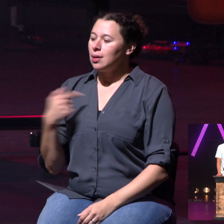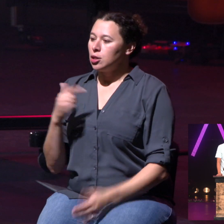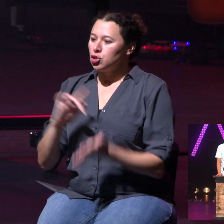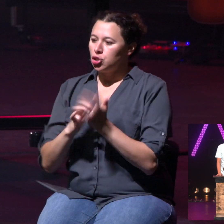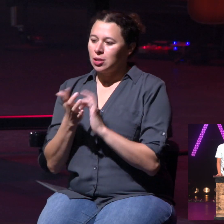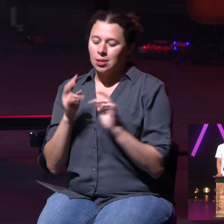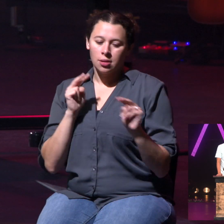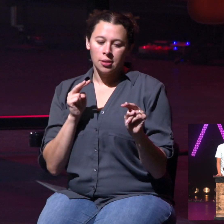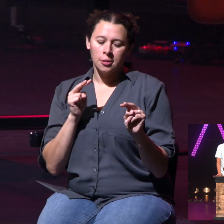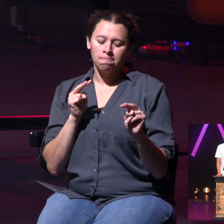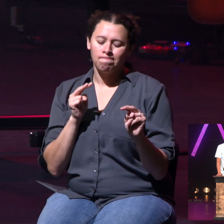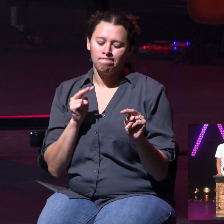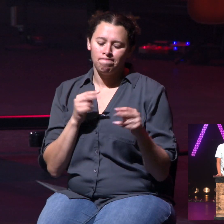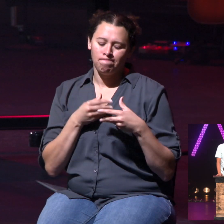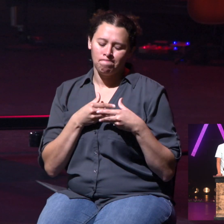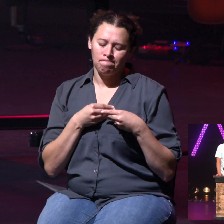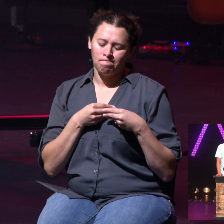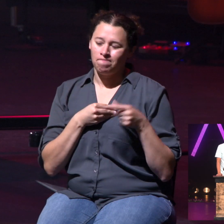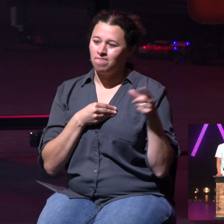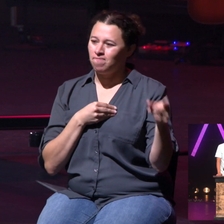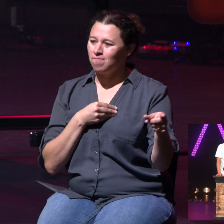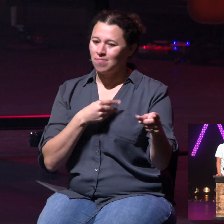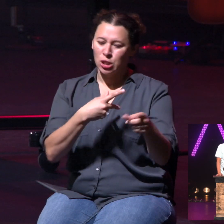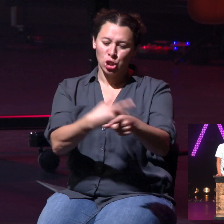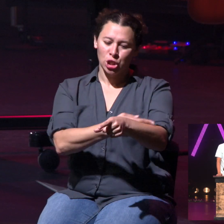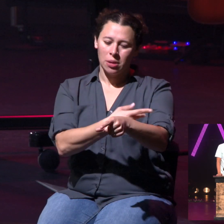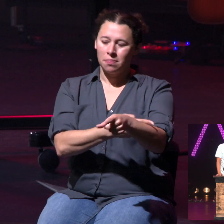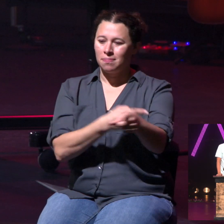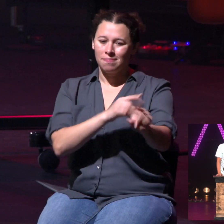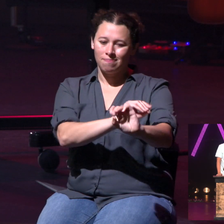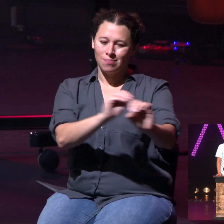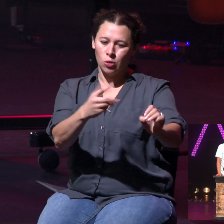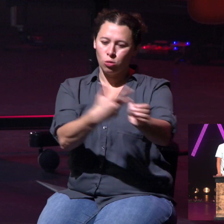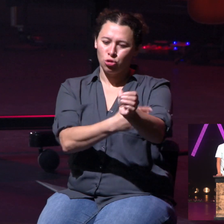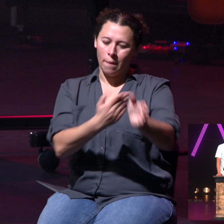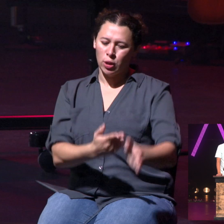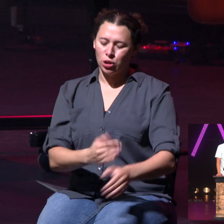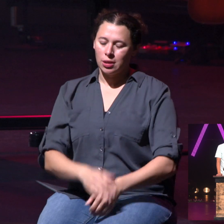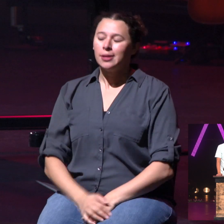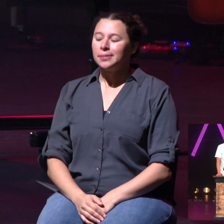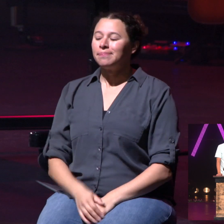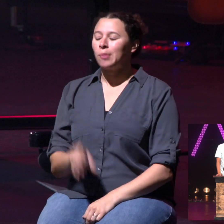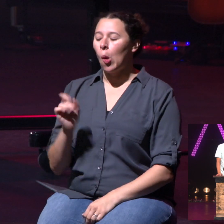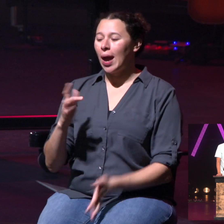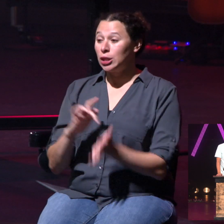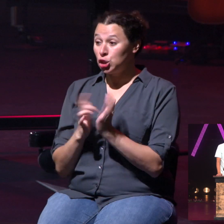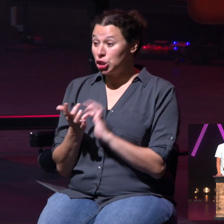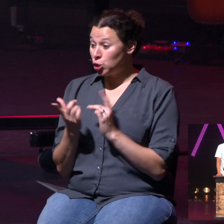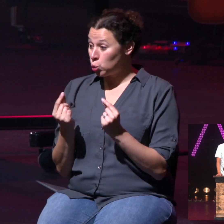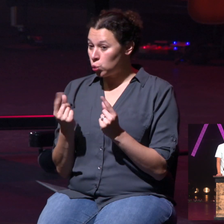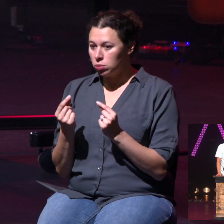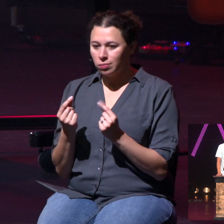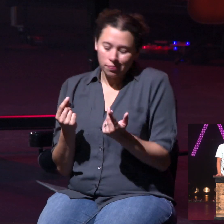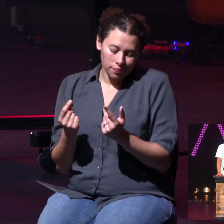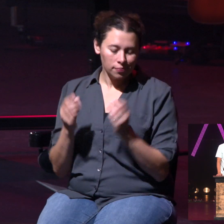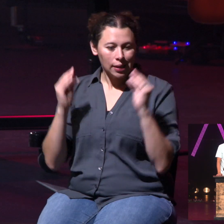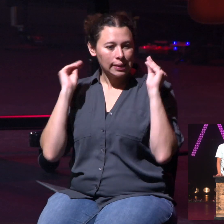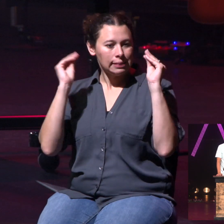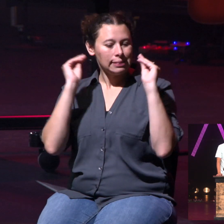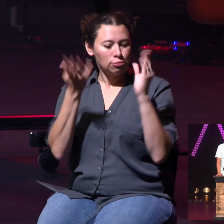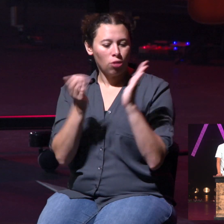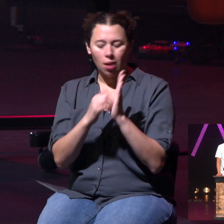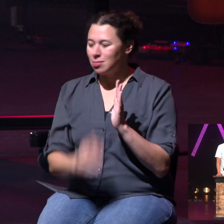shepherd. And what did he do? He went to work again. He began to teach them many